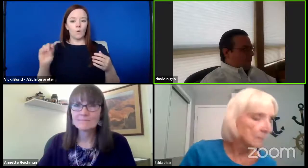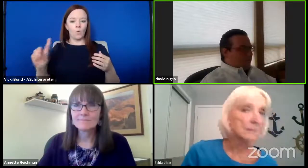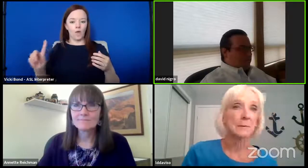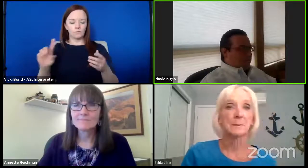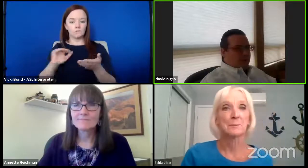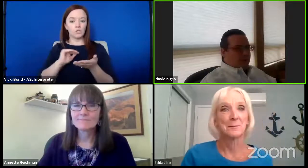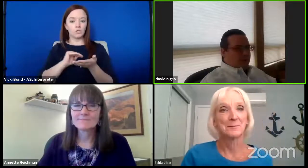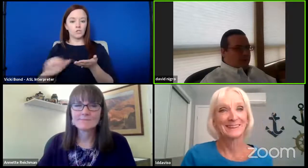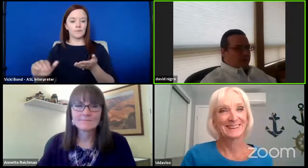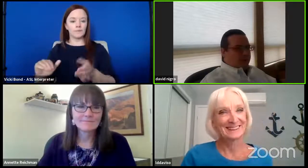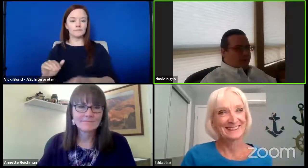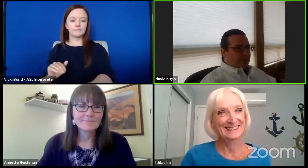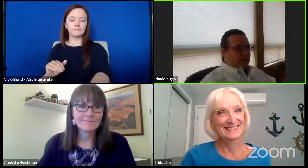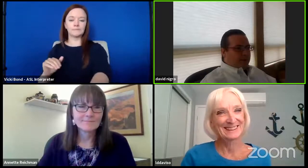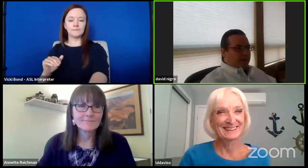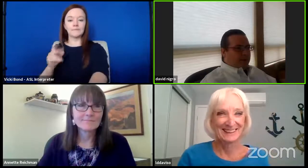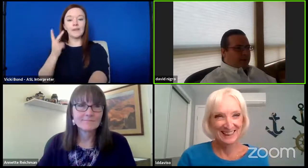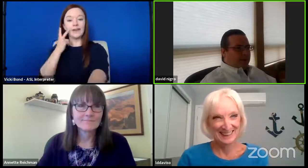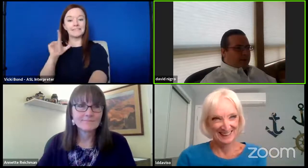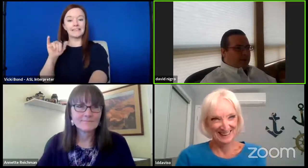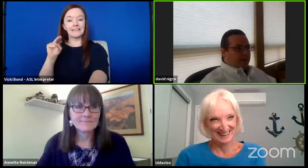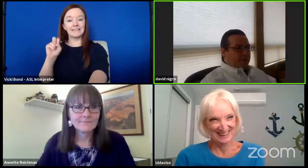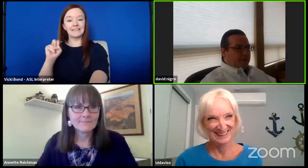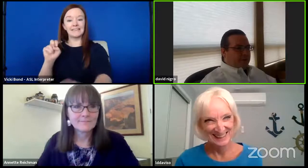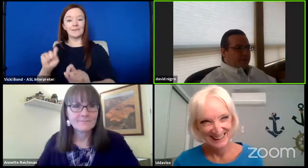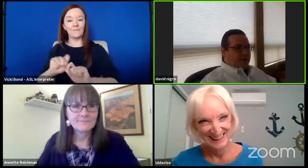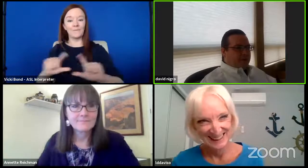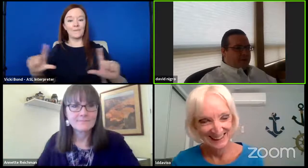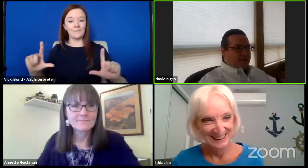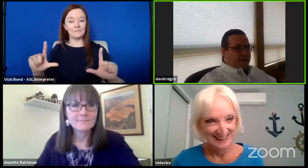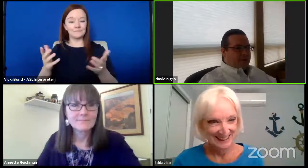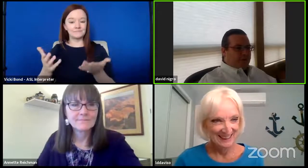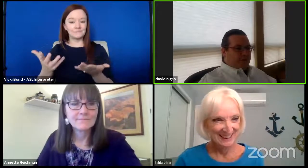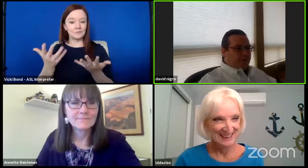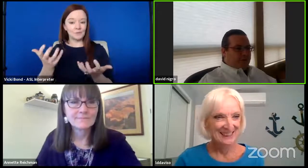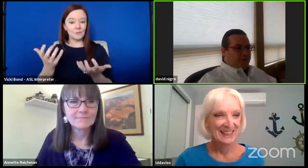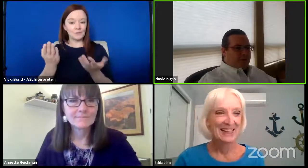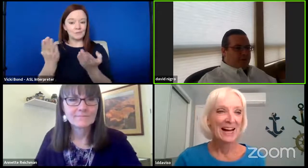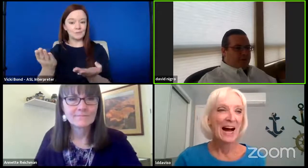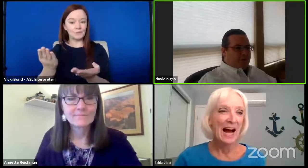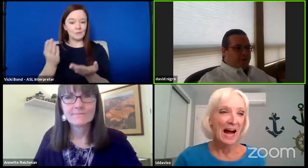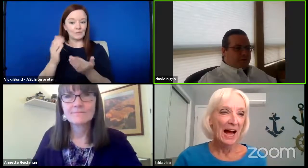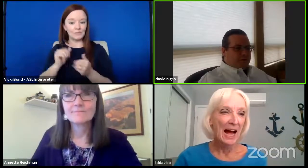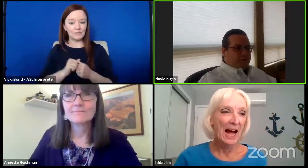adjournment. I see Lynn opening her video. Lynn, would you like to move to adjourn?